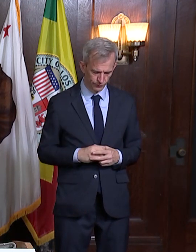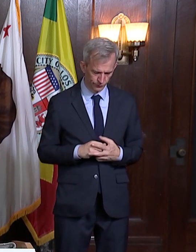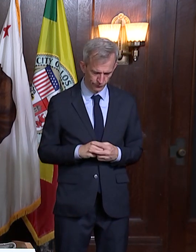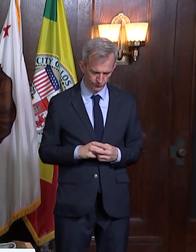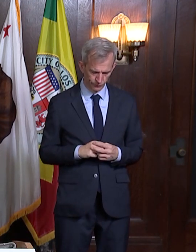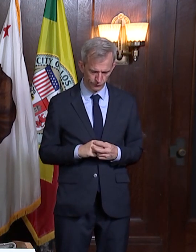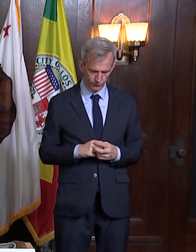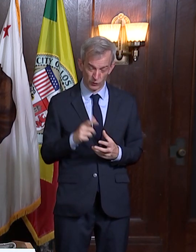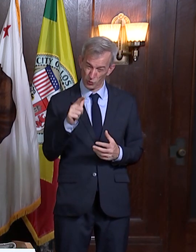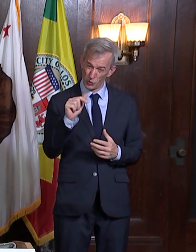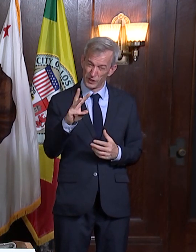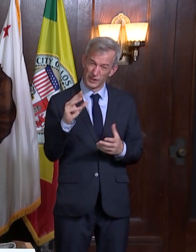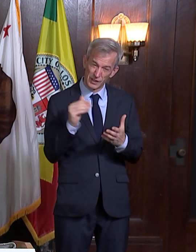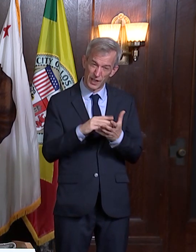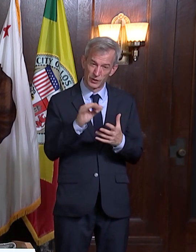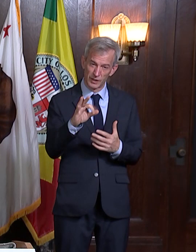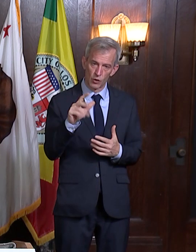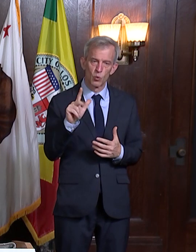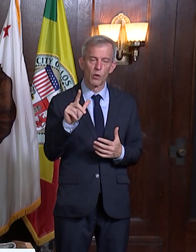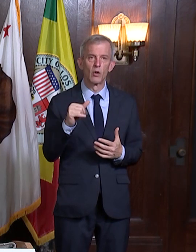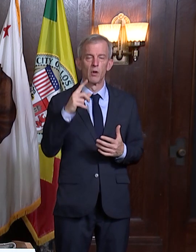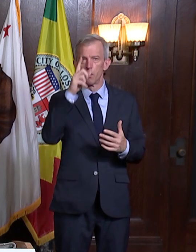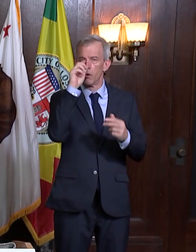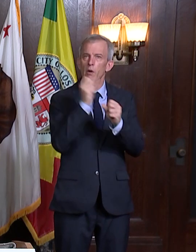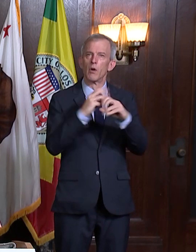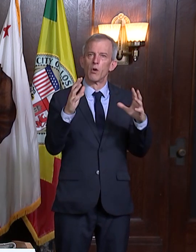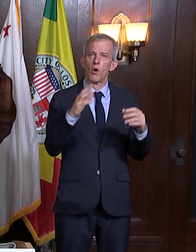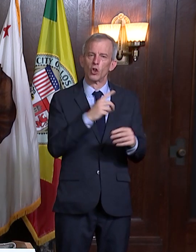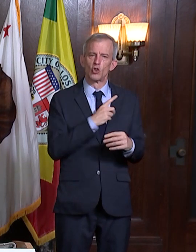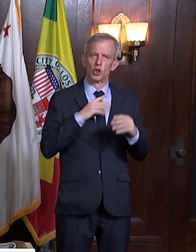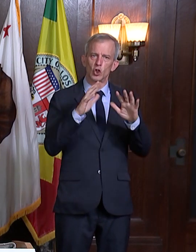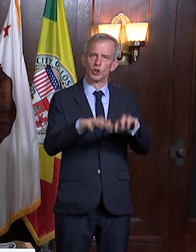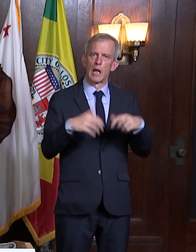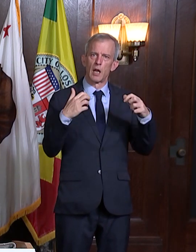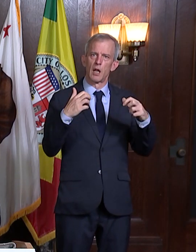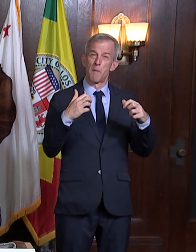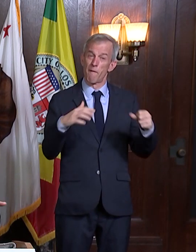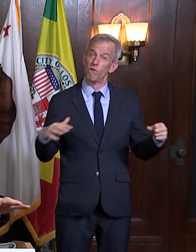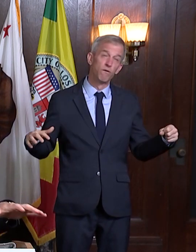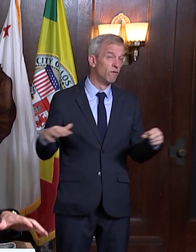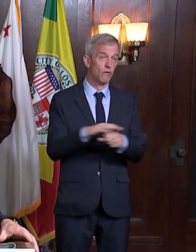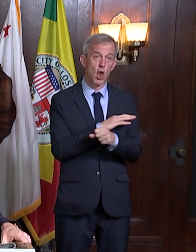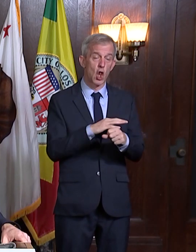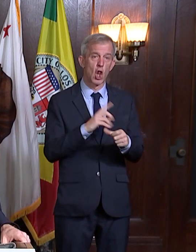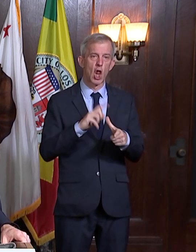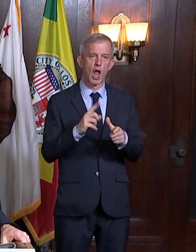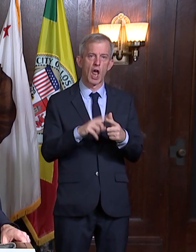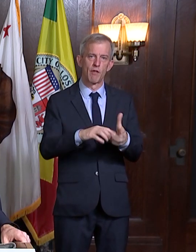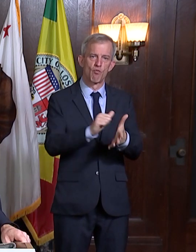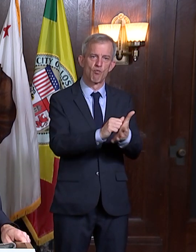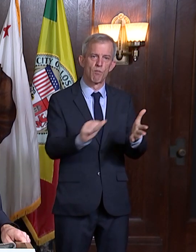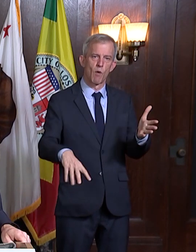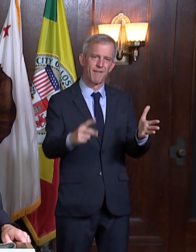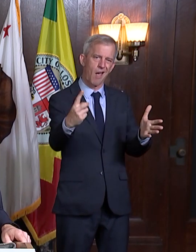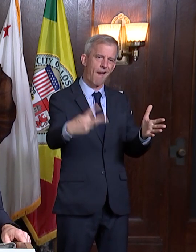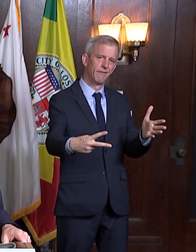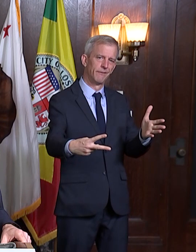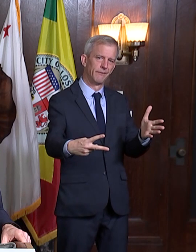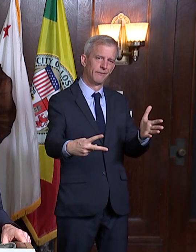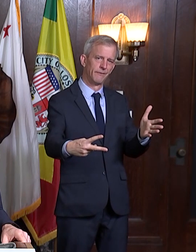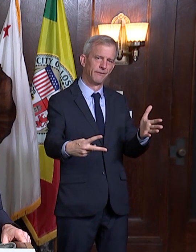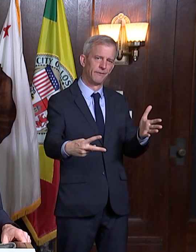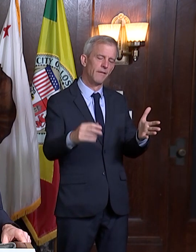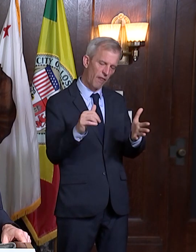that's a tough number to wrap your head around. So picture Dodger Stadium full, and then remove half of those people, and that's how many people we